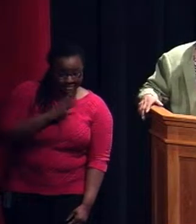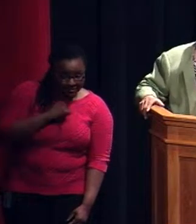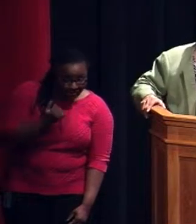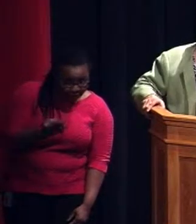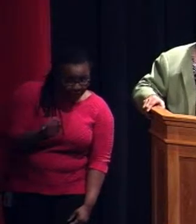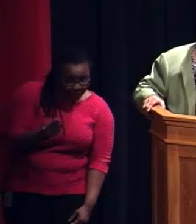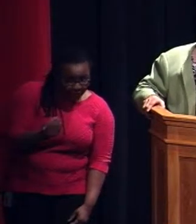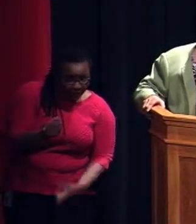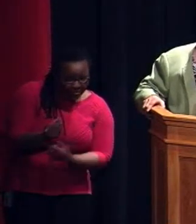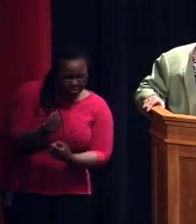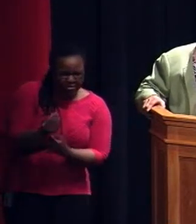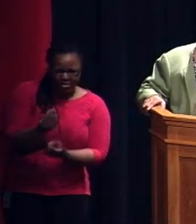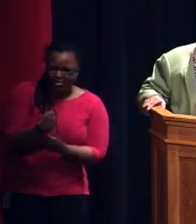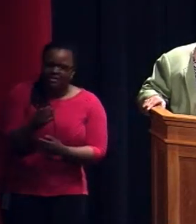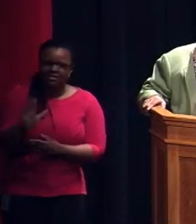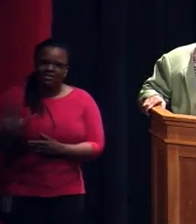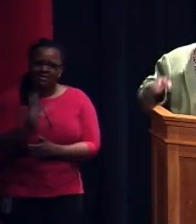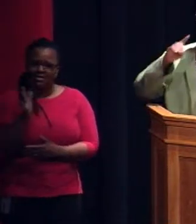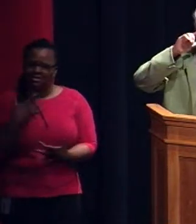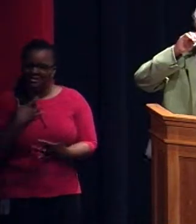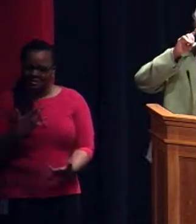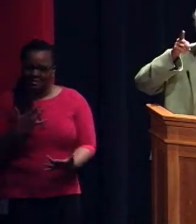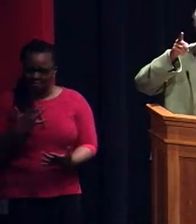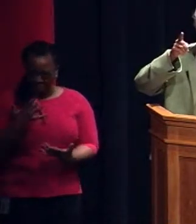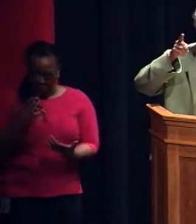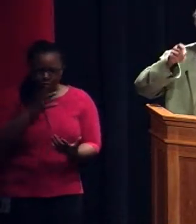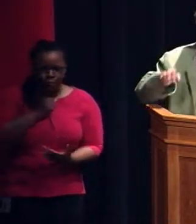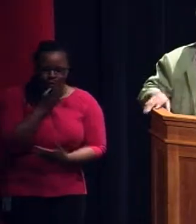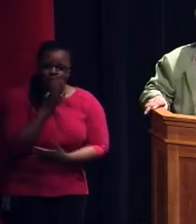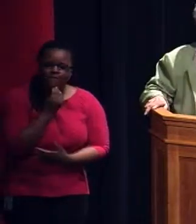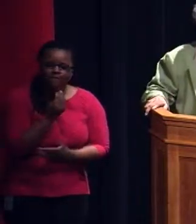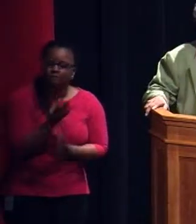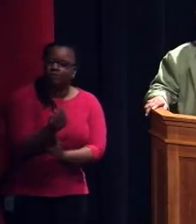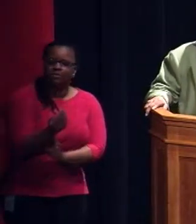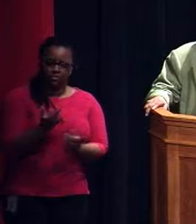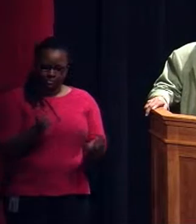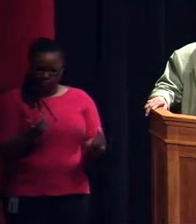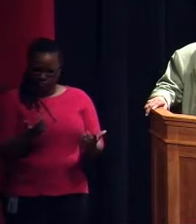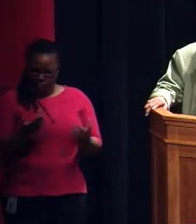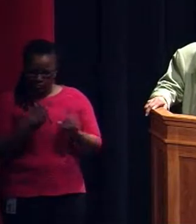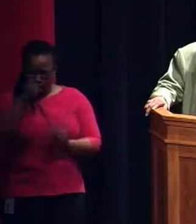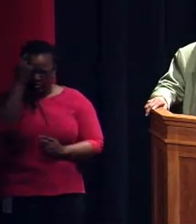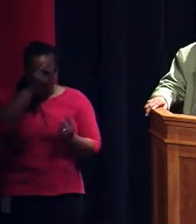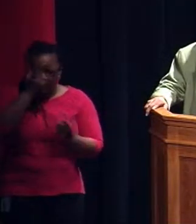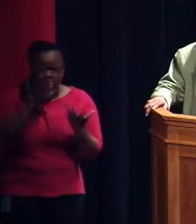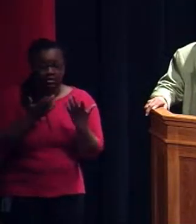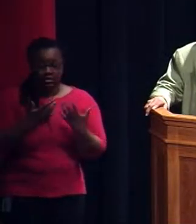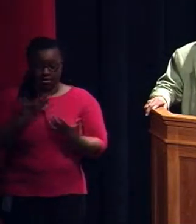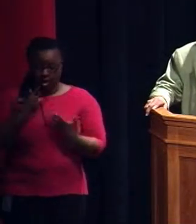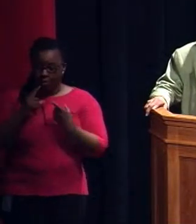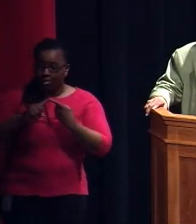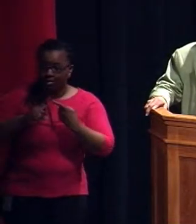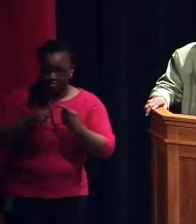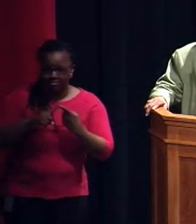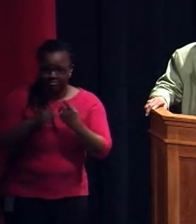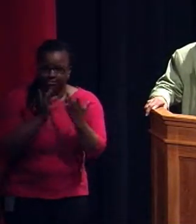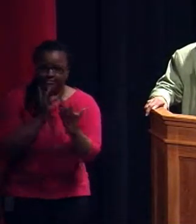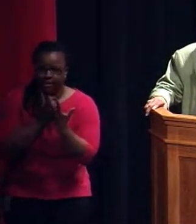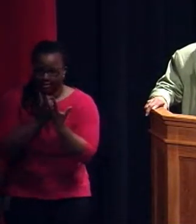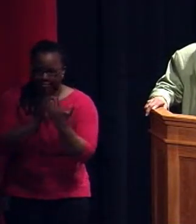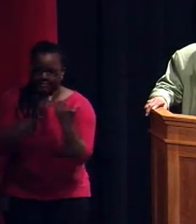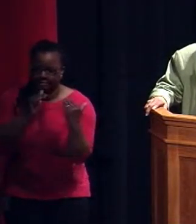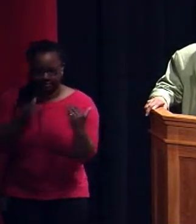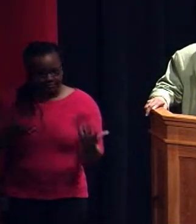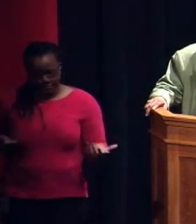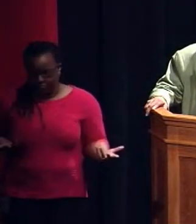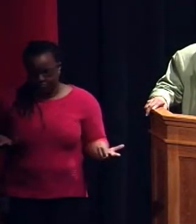14. What's going on in a 14-year-old's head? You want it to be A, like everybody else. Well,